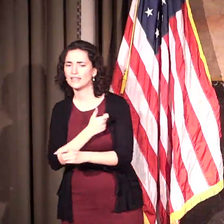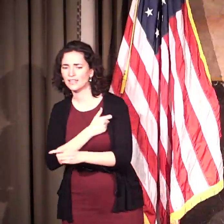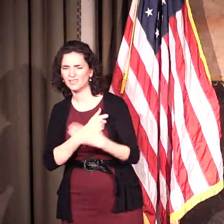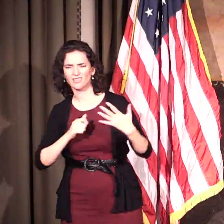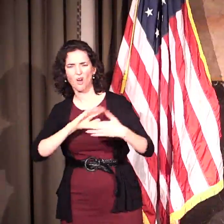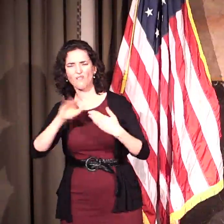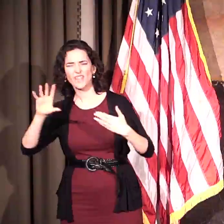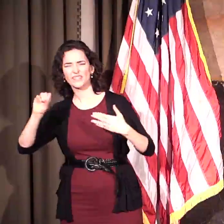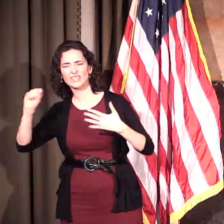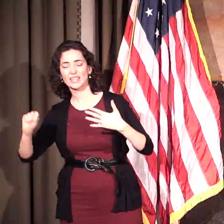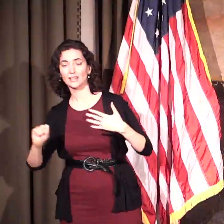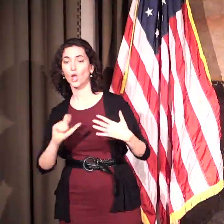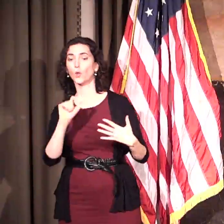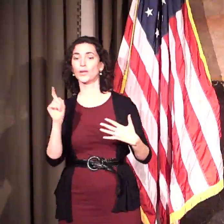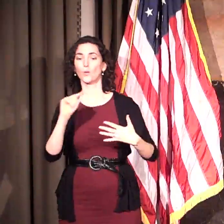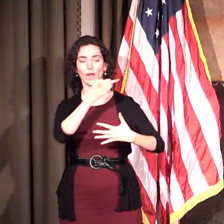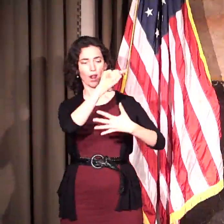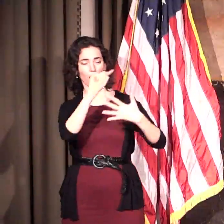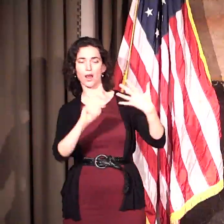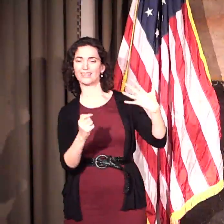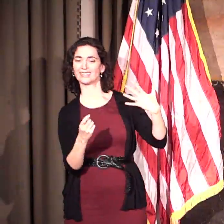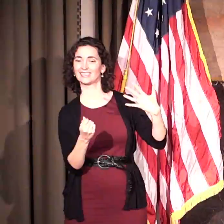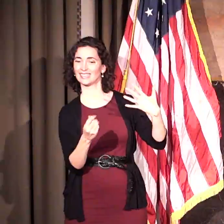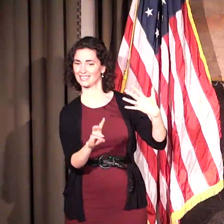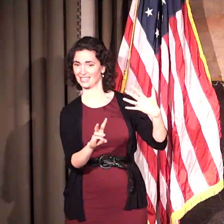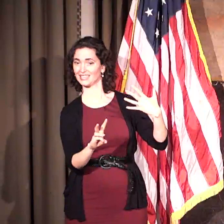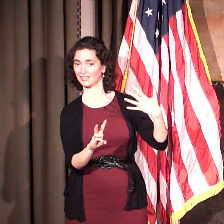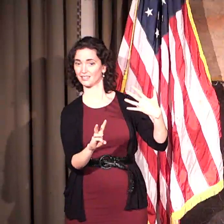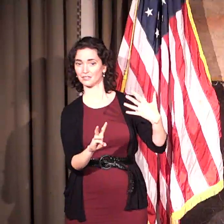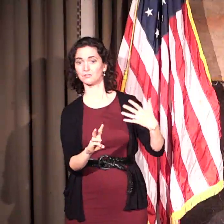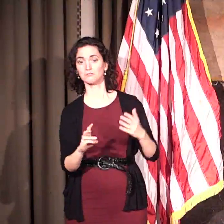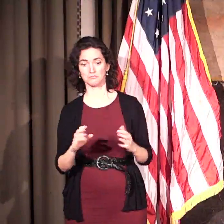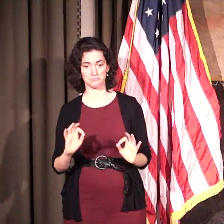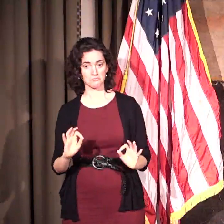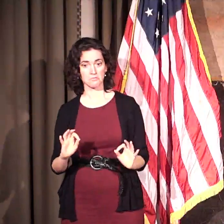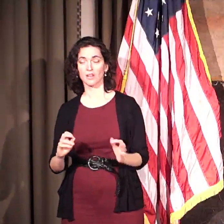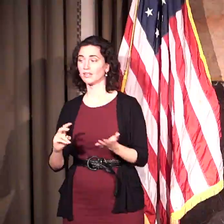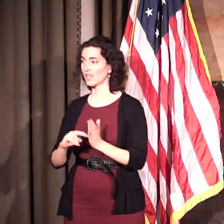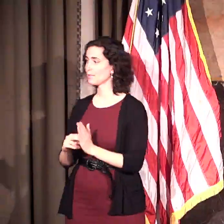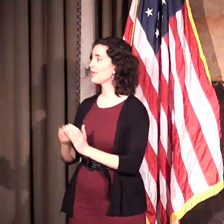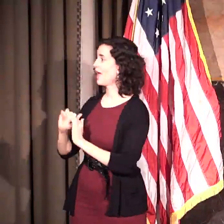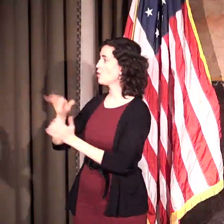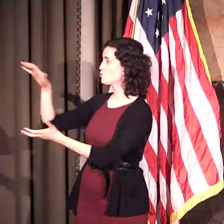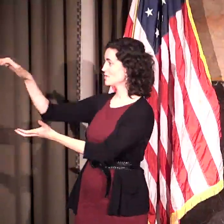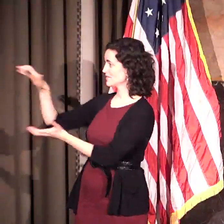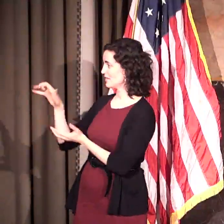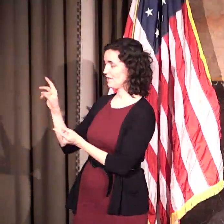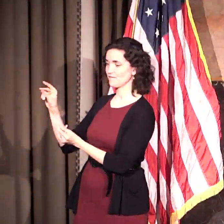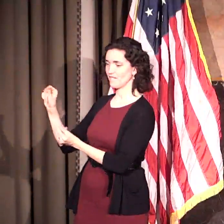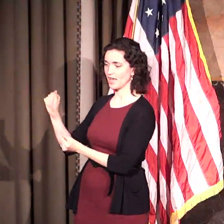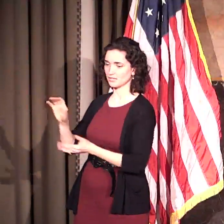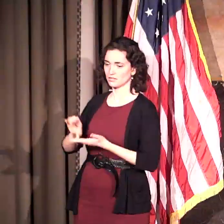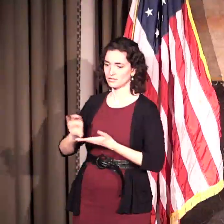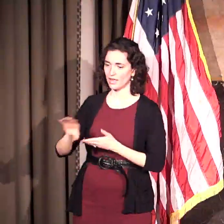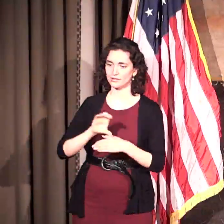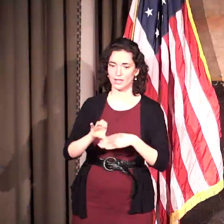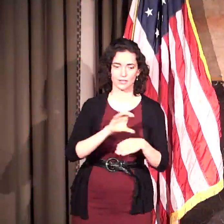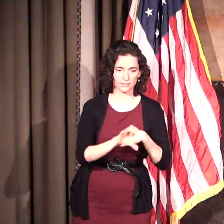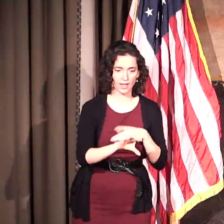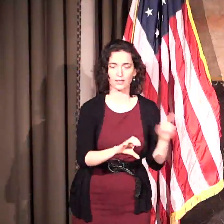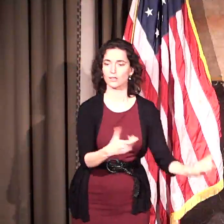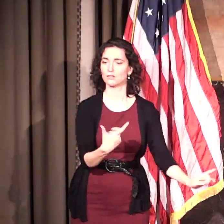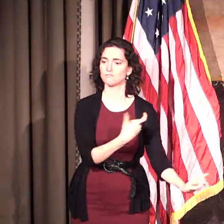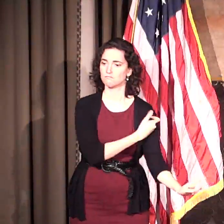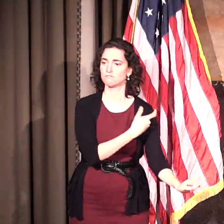a function of vaccine utilizations, how quickly shots are getting into arms once we receive